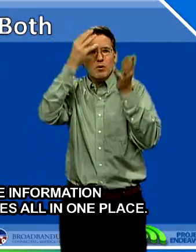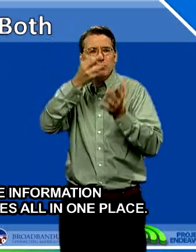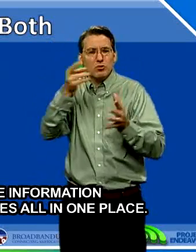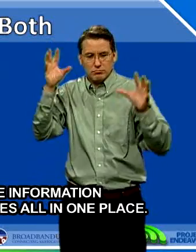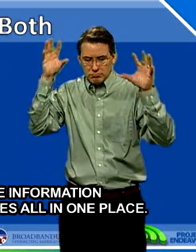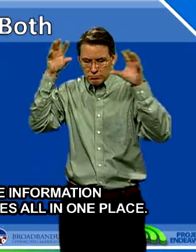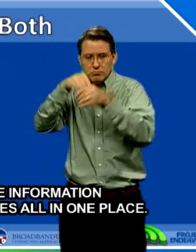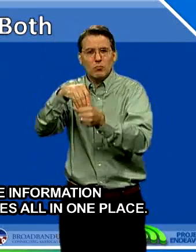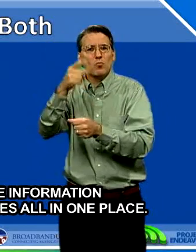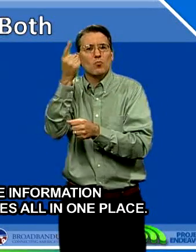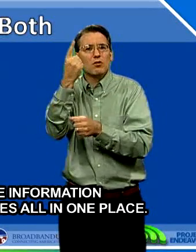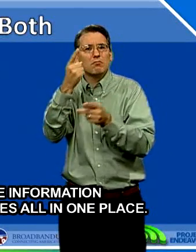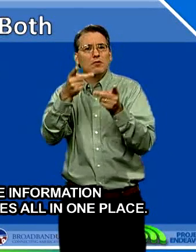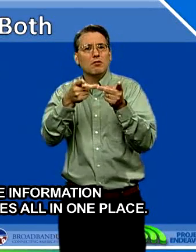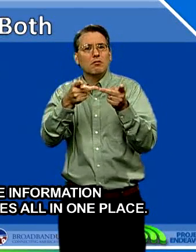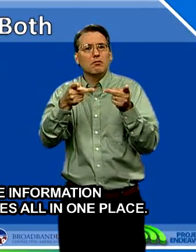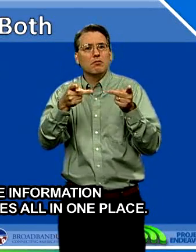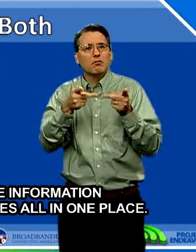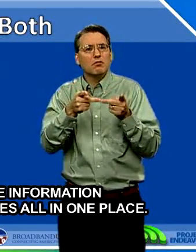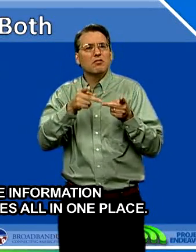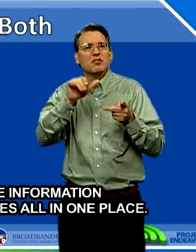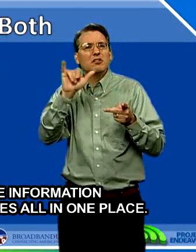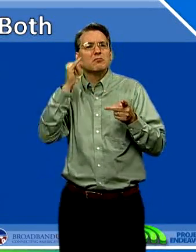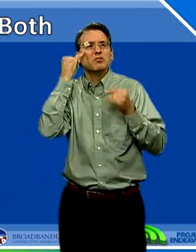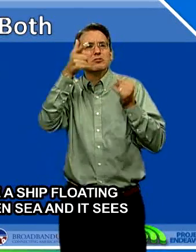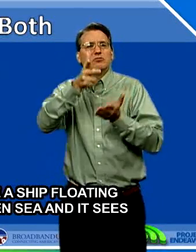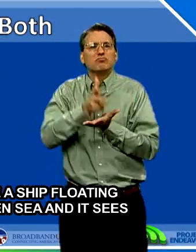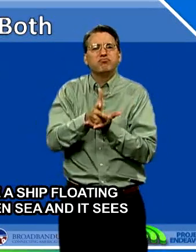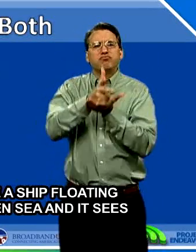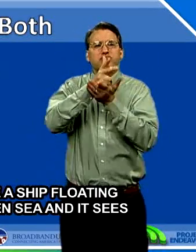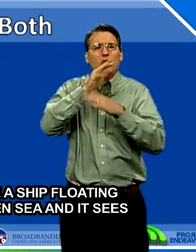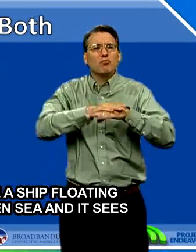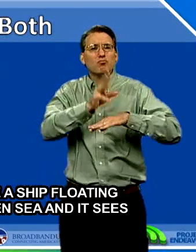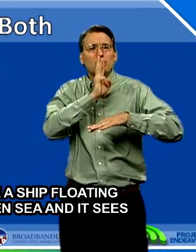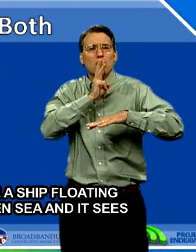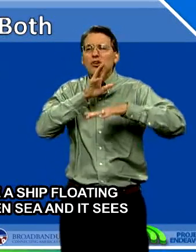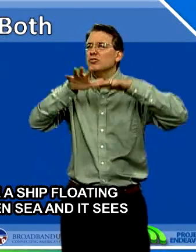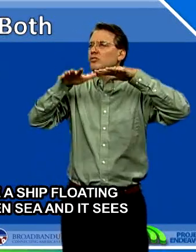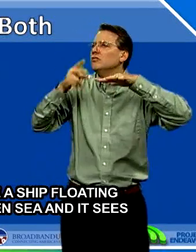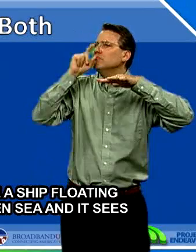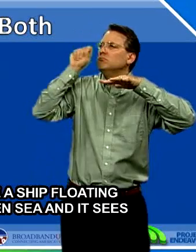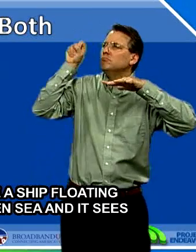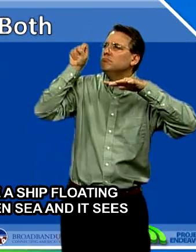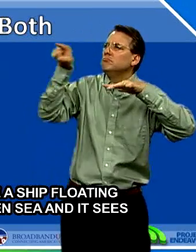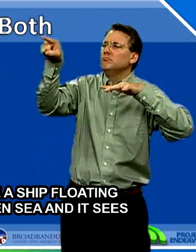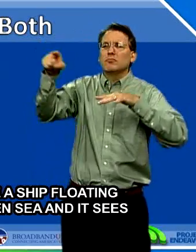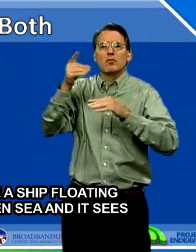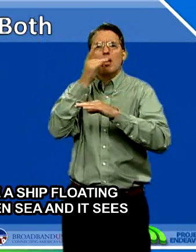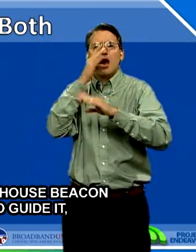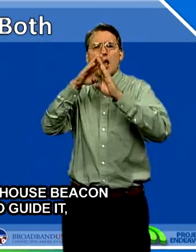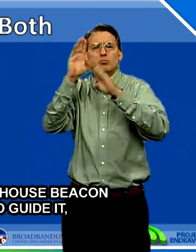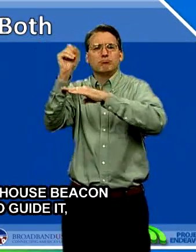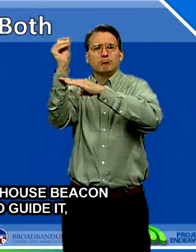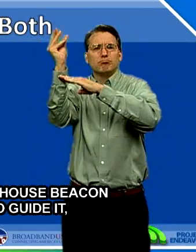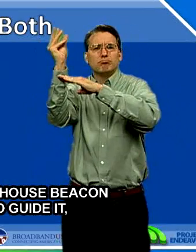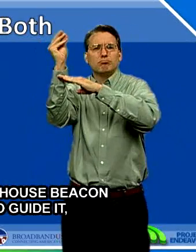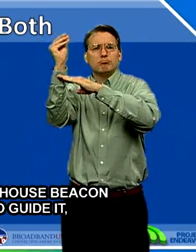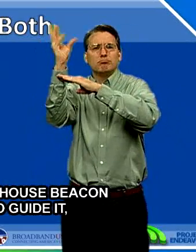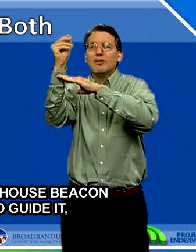and resources all in one place. Just like a ship floating on the open sea and sees a lighthouse beacon